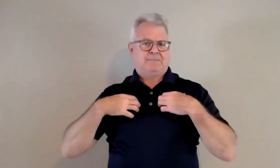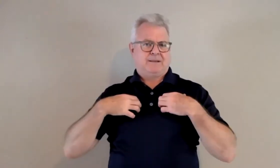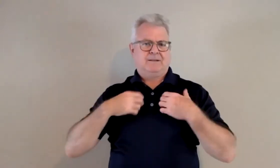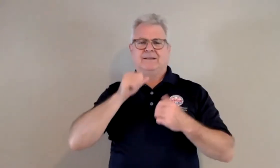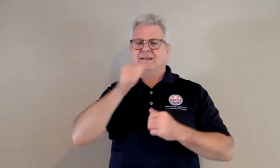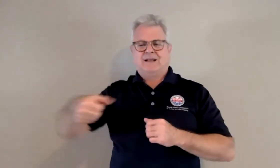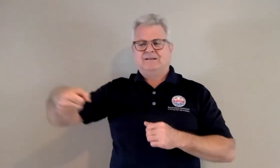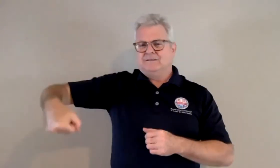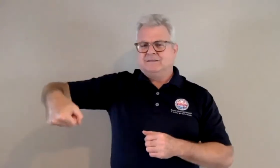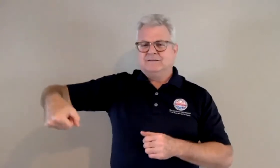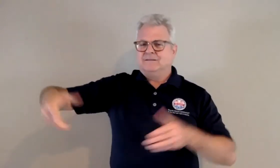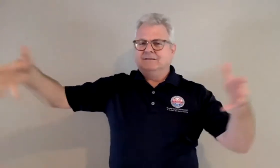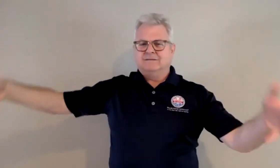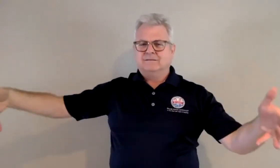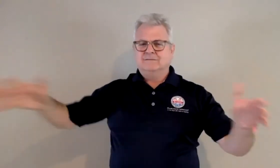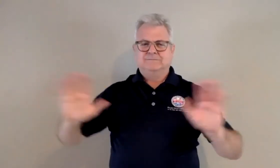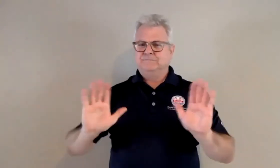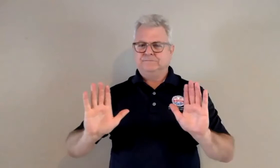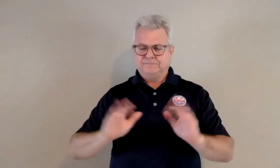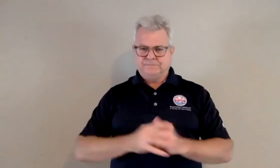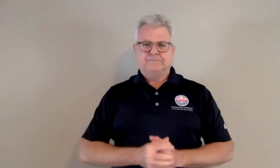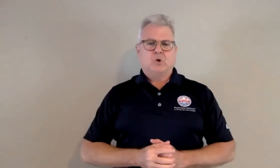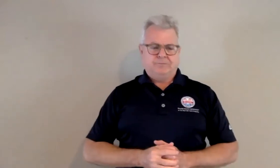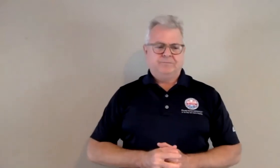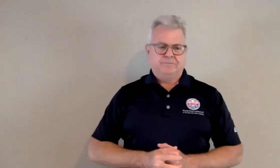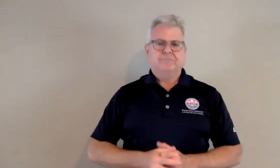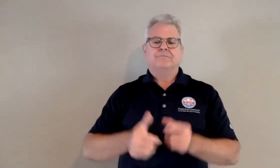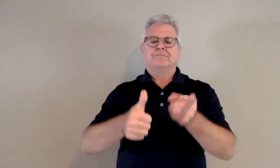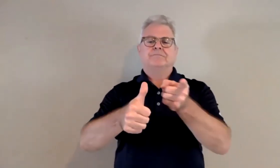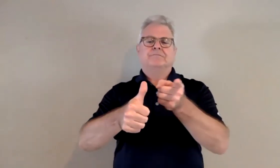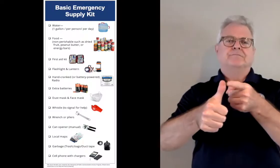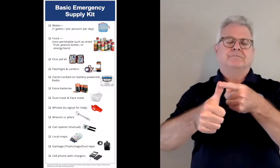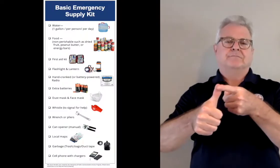more mobile, and leave. If you have a large suitcase, that can be cumbersome.